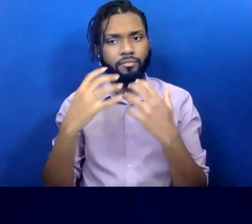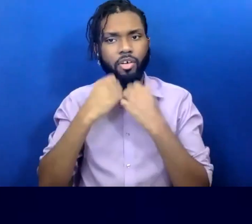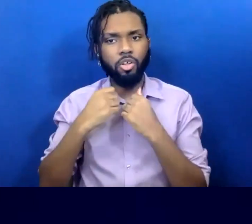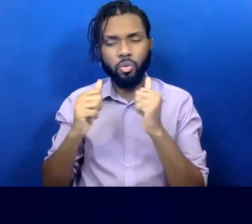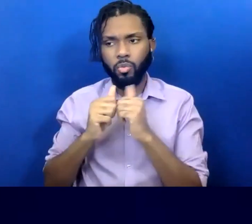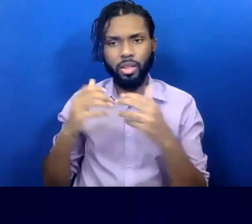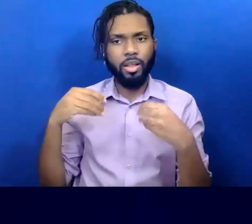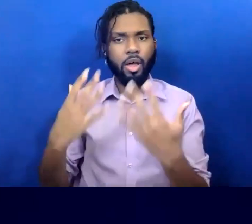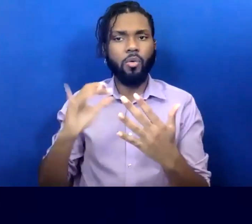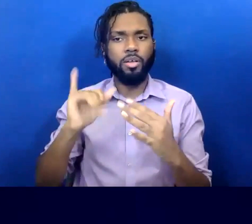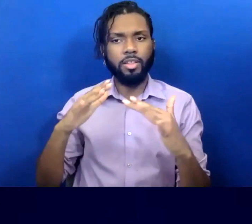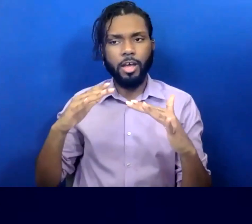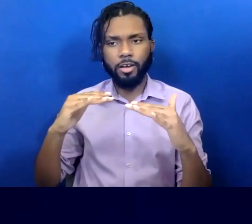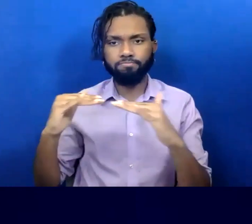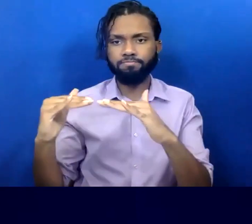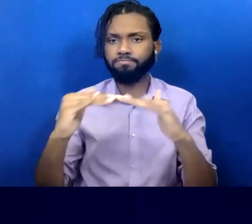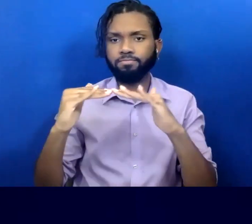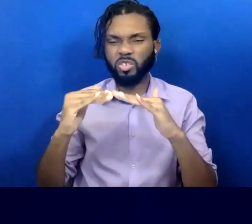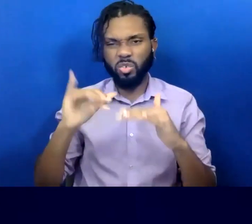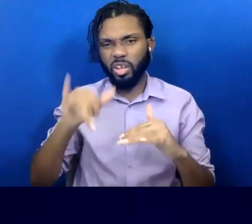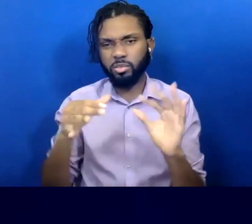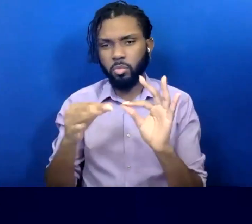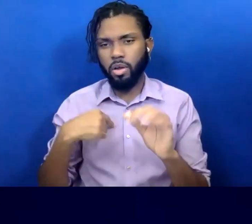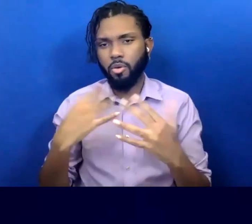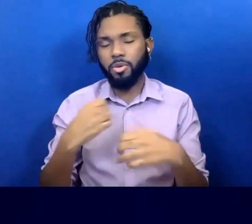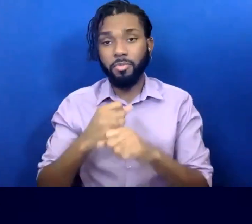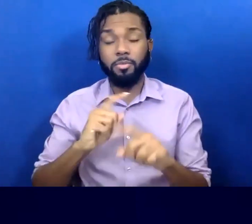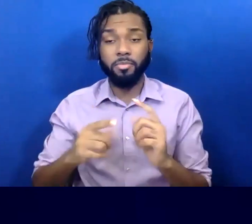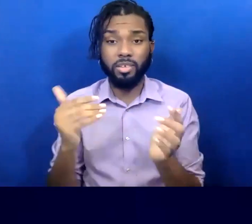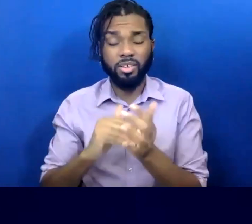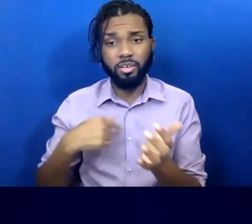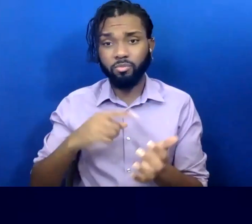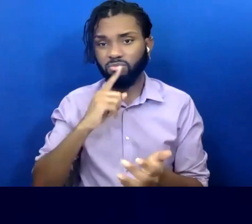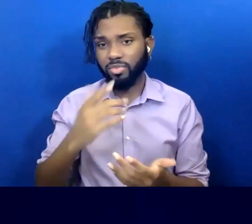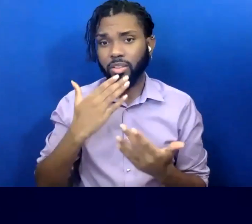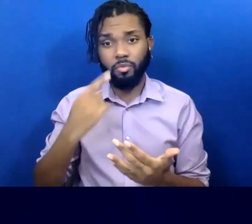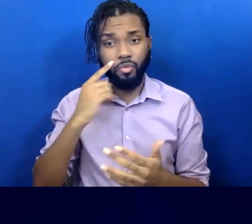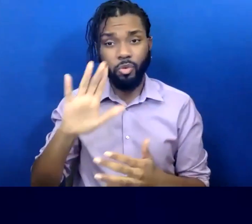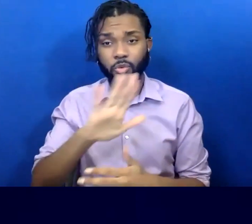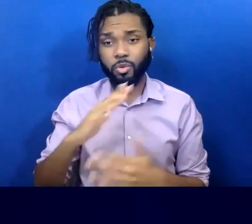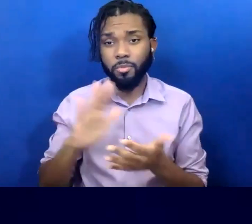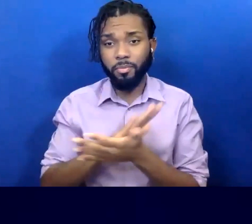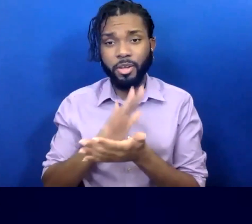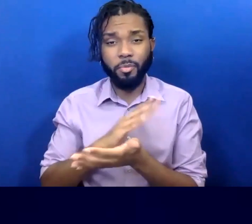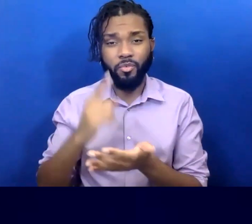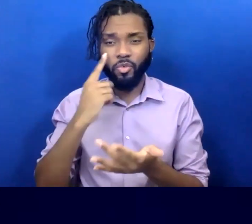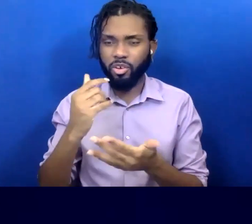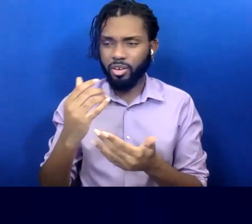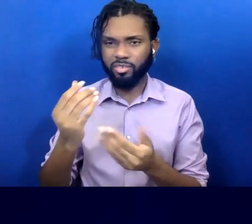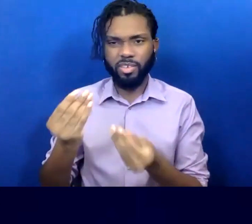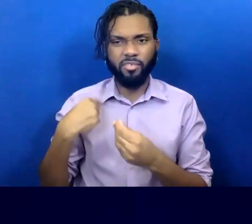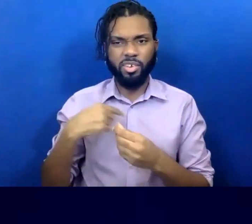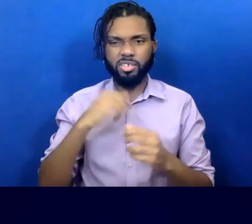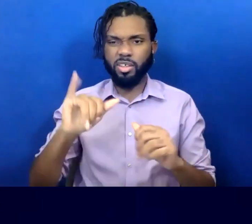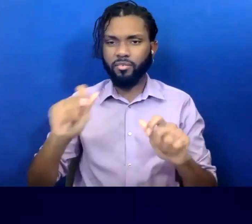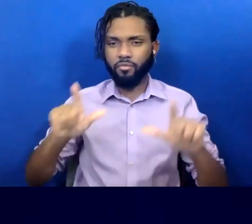field? So those are the 3 points I wanted to make. But I am so thankful again for your paper to giving us this framework to be able to analyze